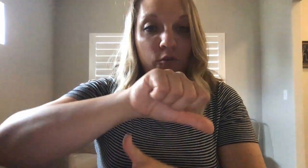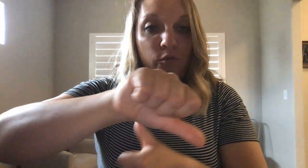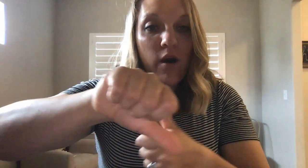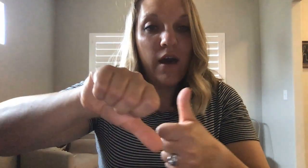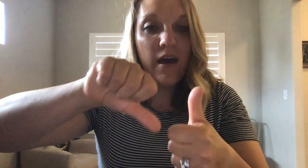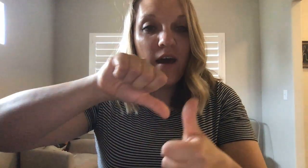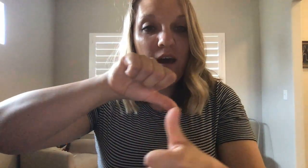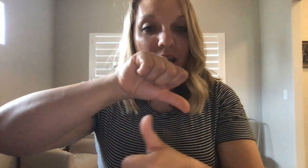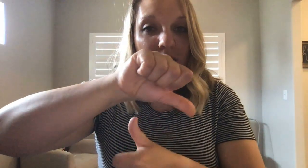love one